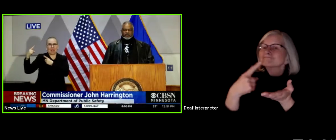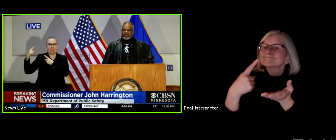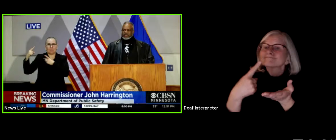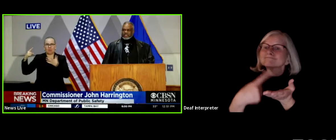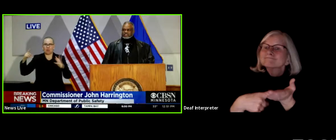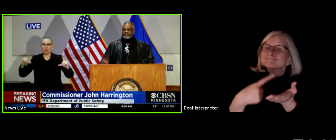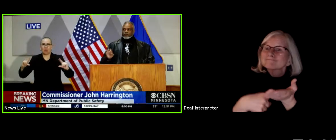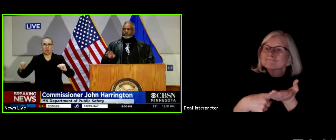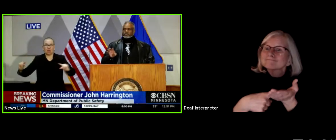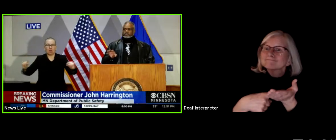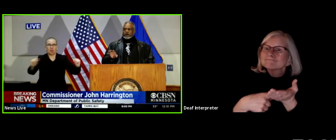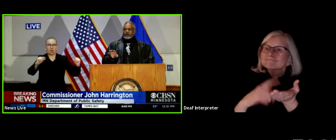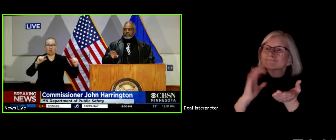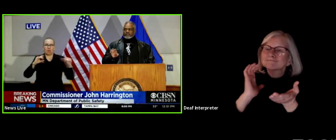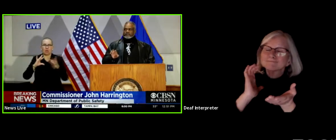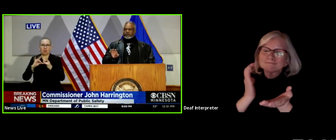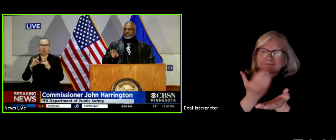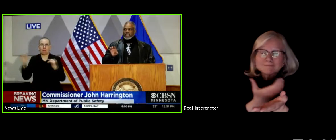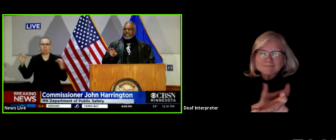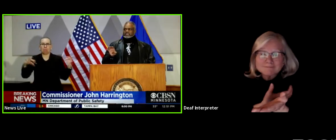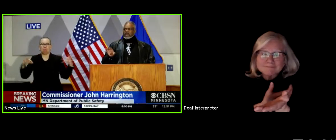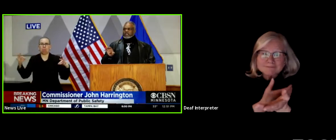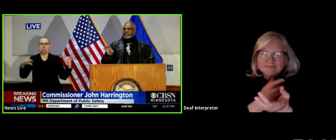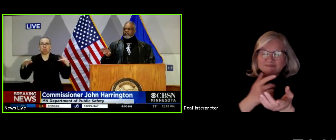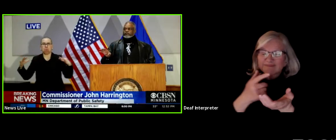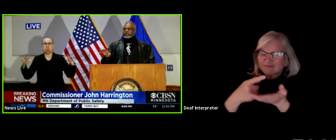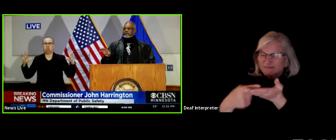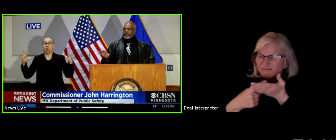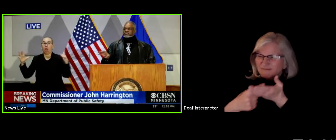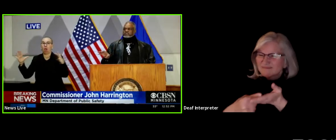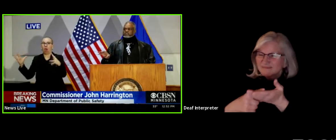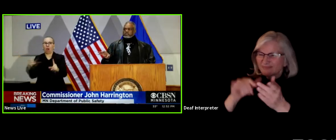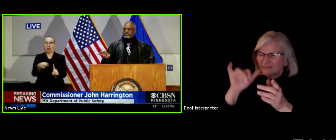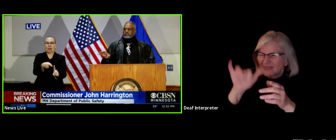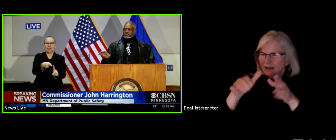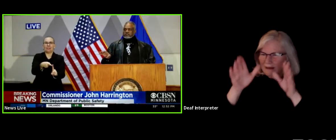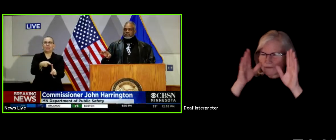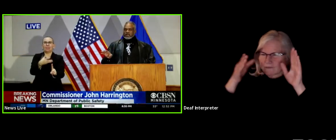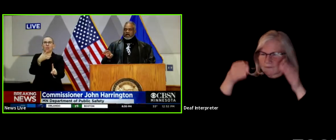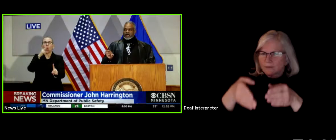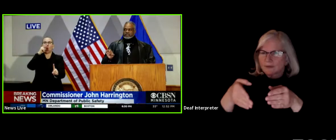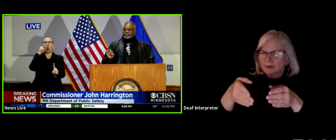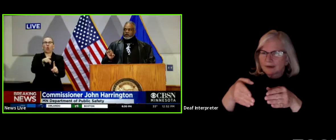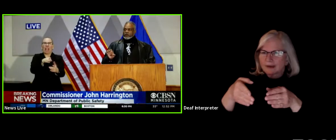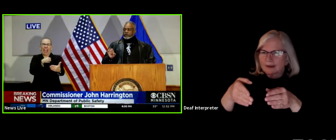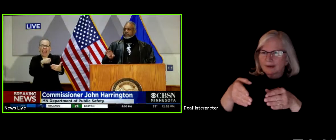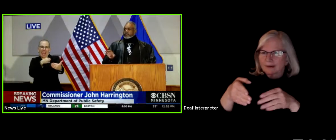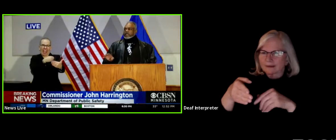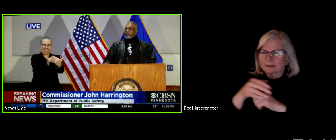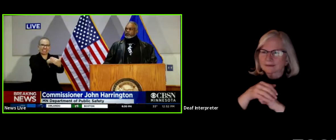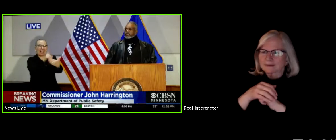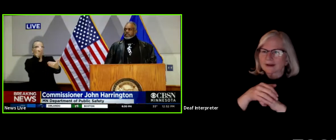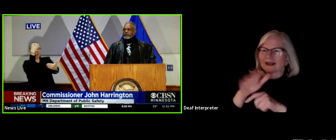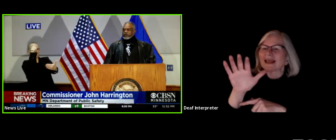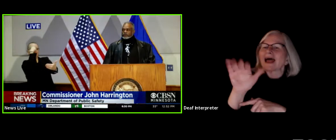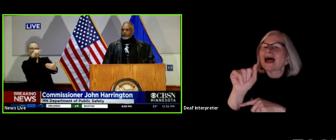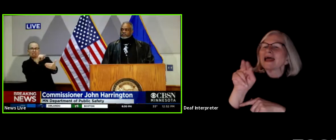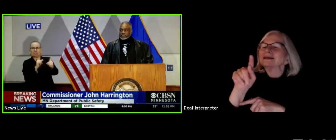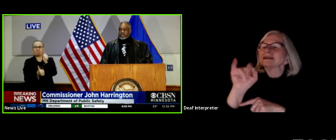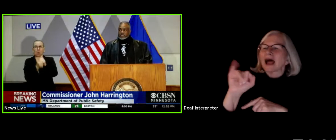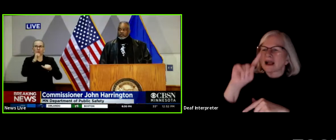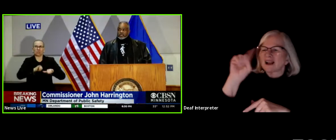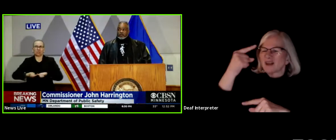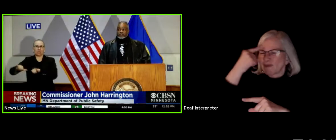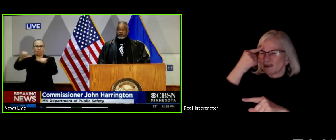talked about is focused on a very anti-government message. And so we began looking at what